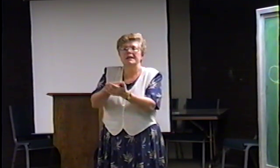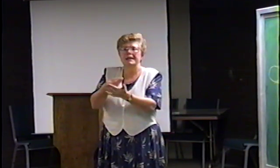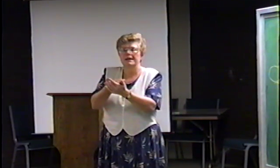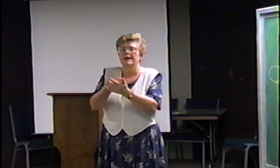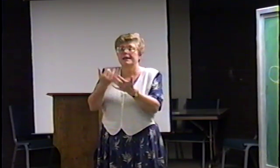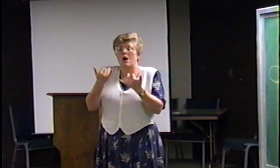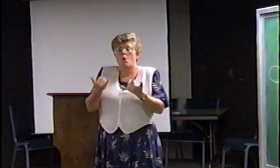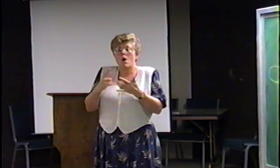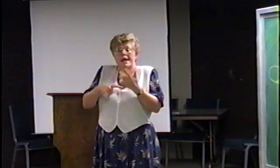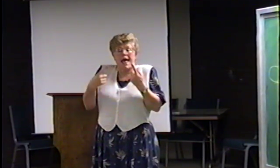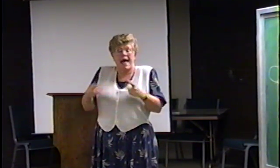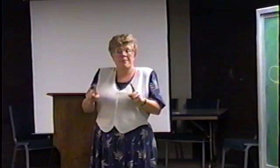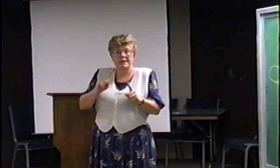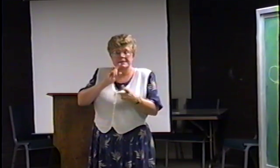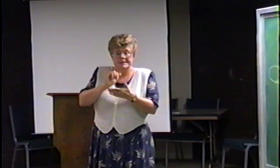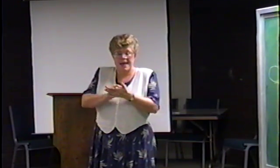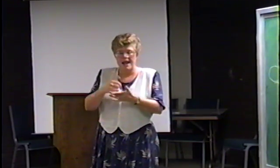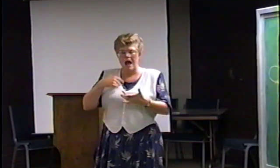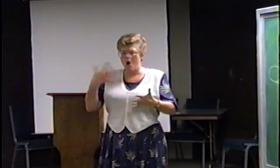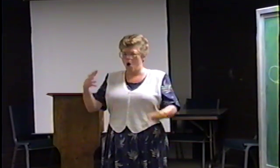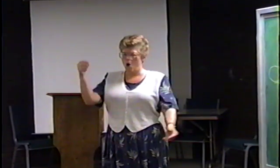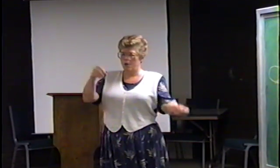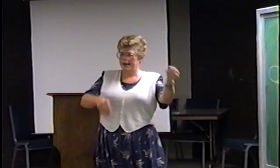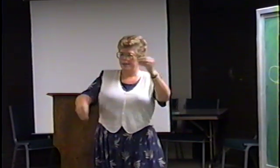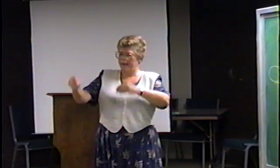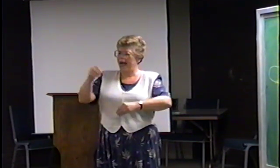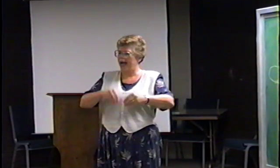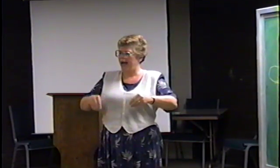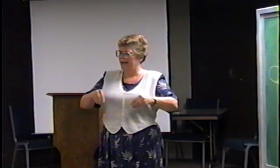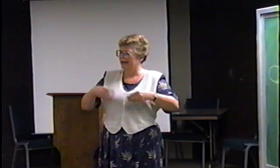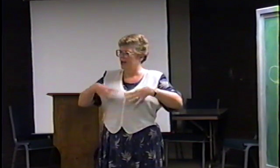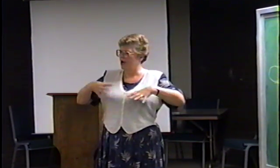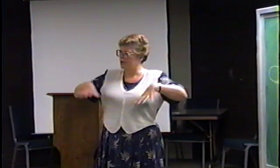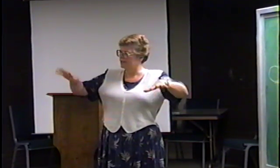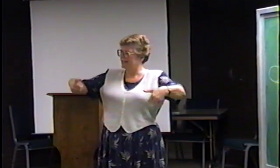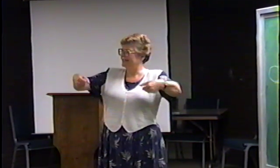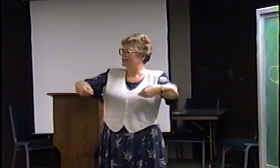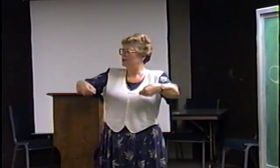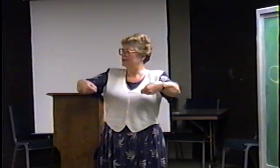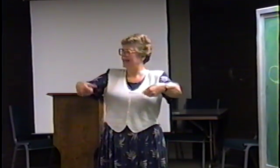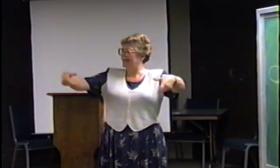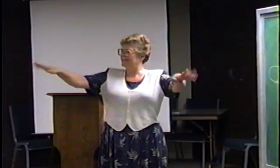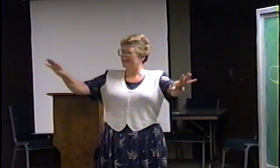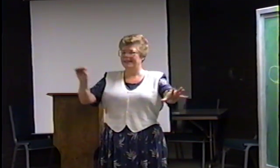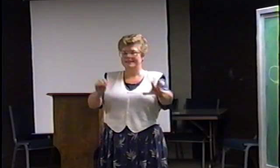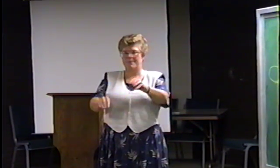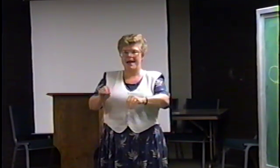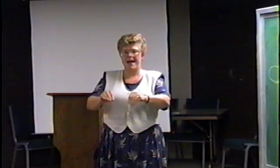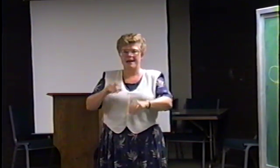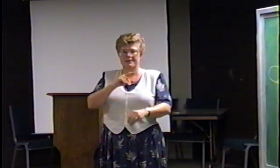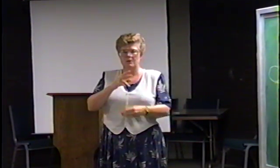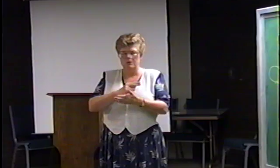money. Now what happened is that I already passed. You know, finished Tuesday, finished